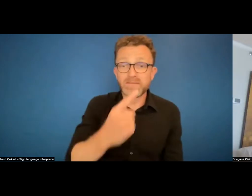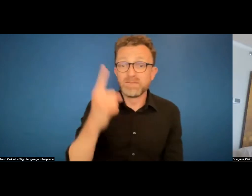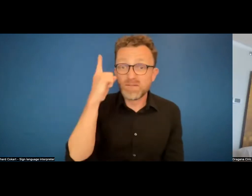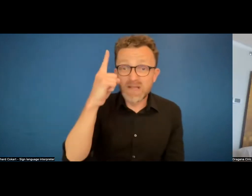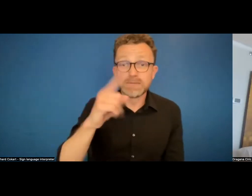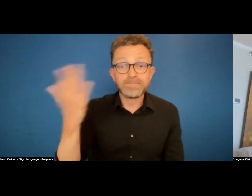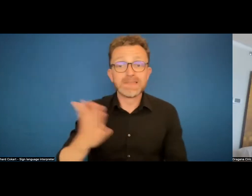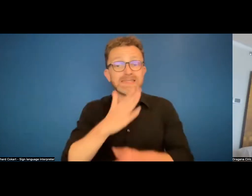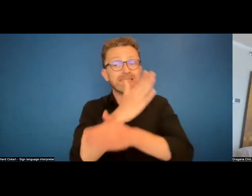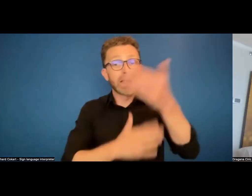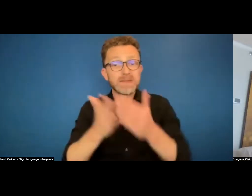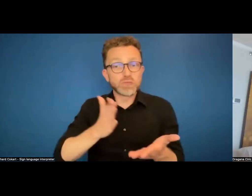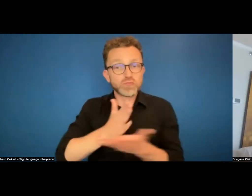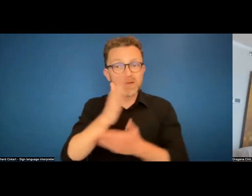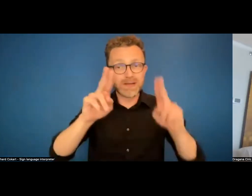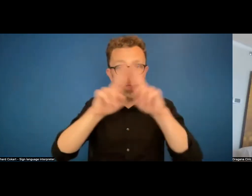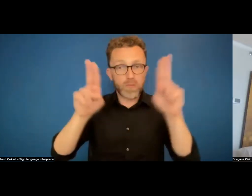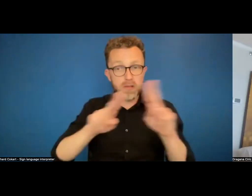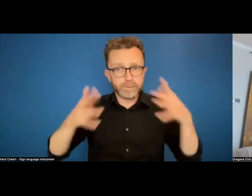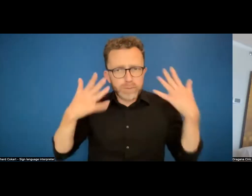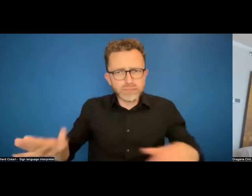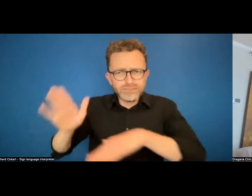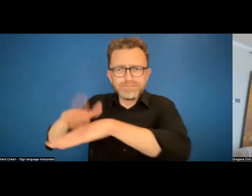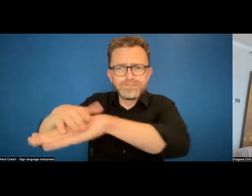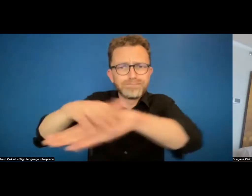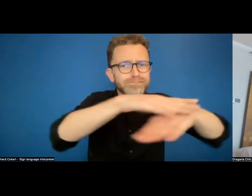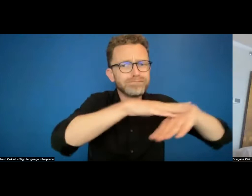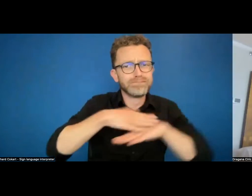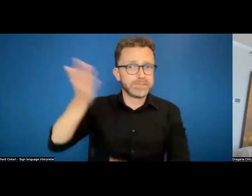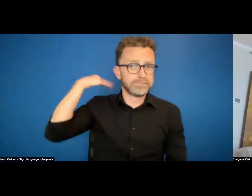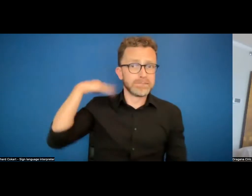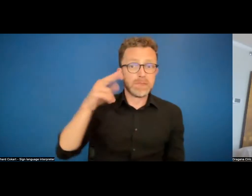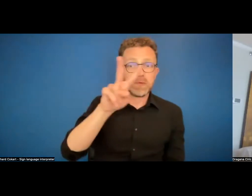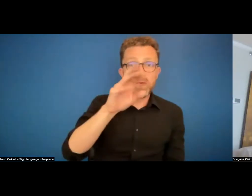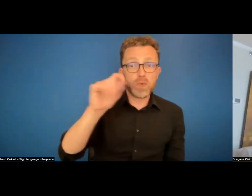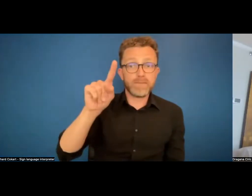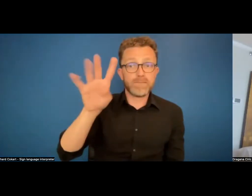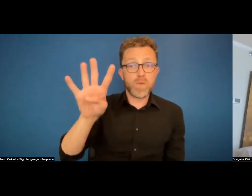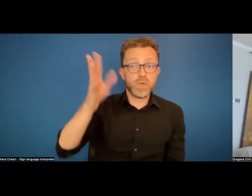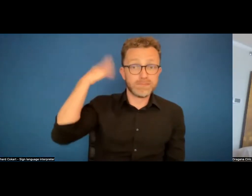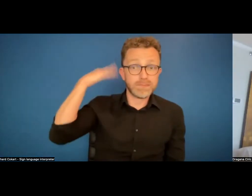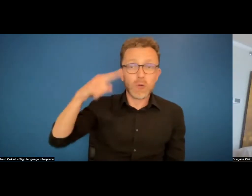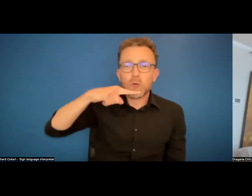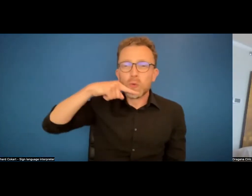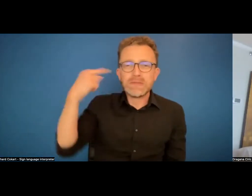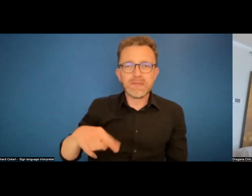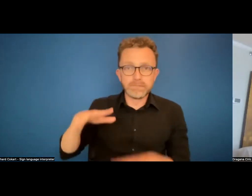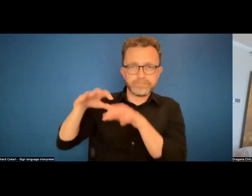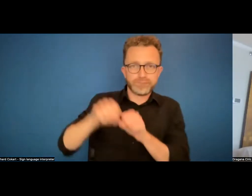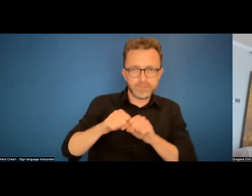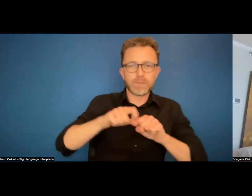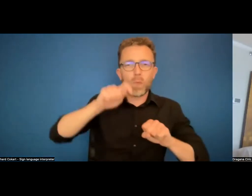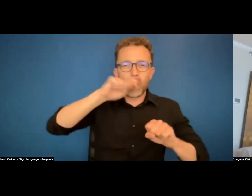issued recommendations, nothing was done to prevent this catastrophe that we are witnessing right now.